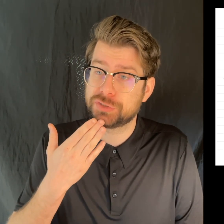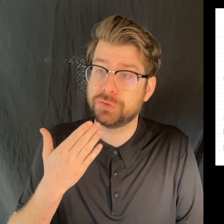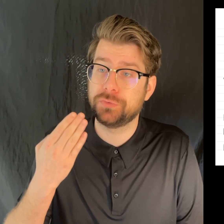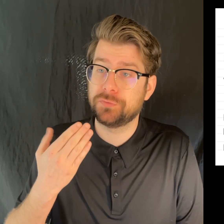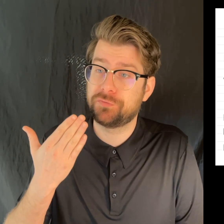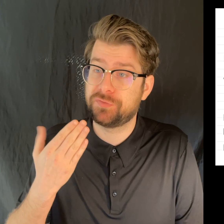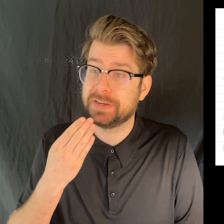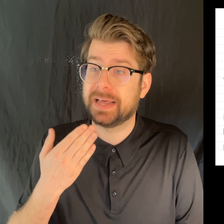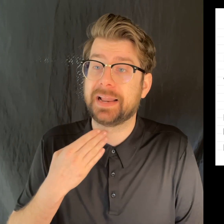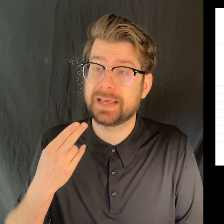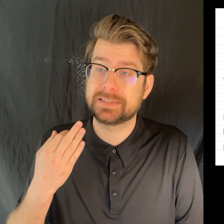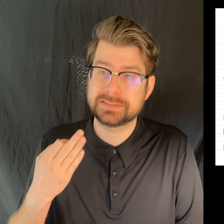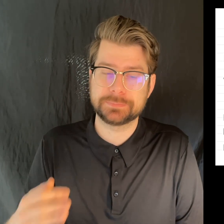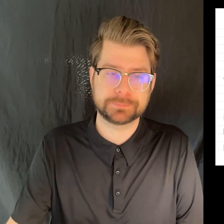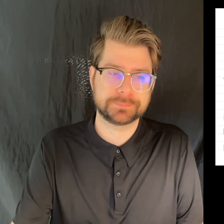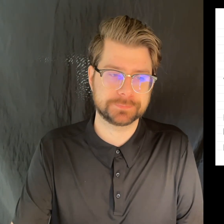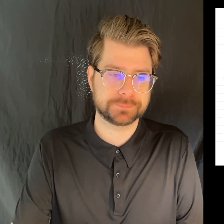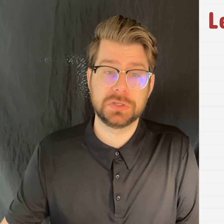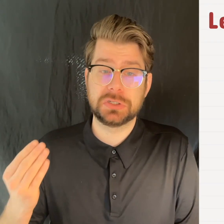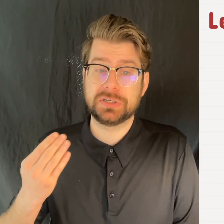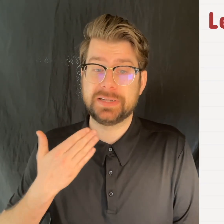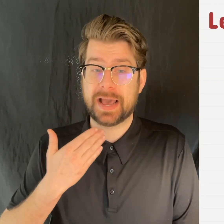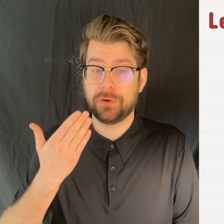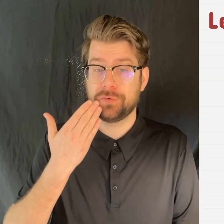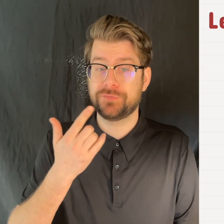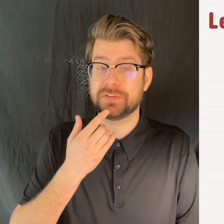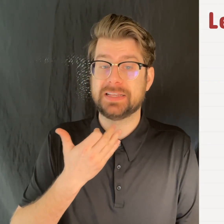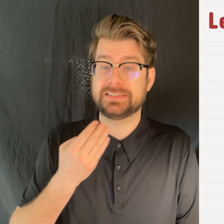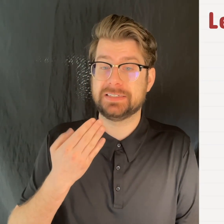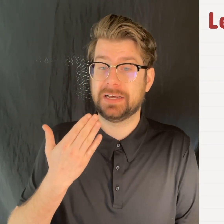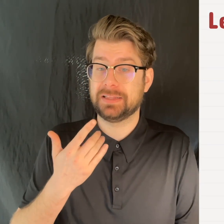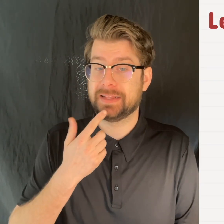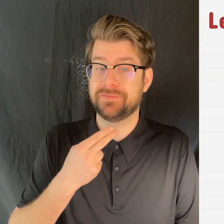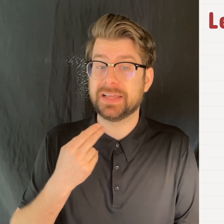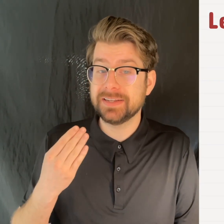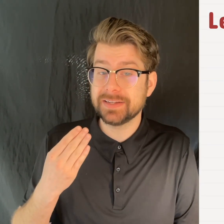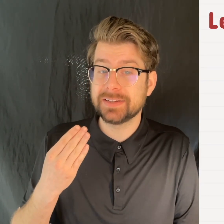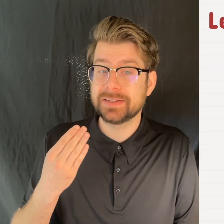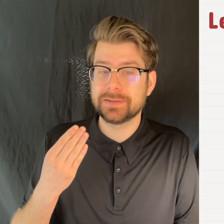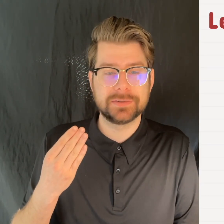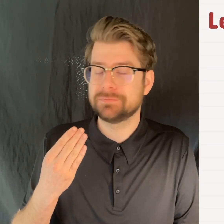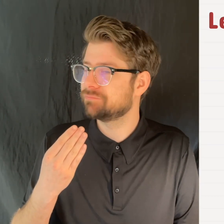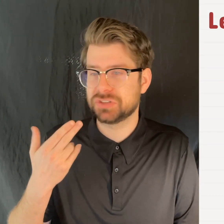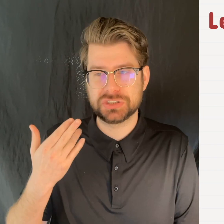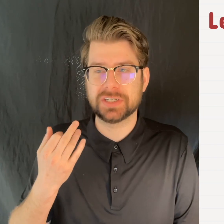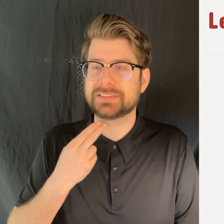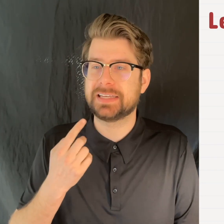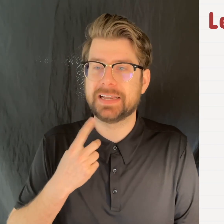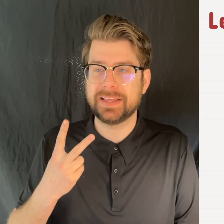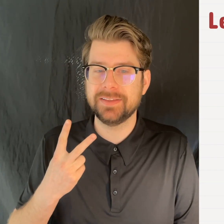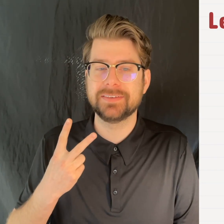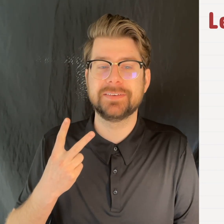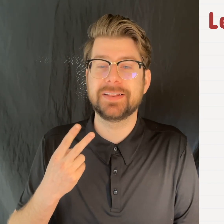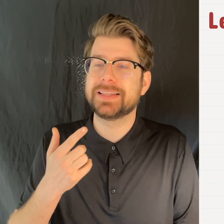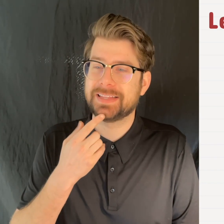to phonetics. Now for lesson 11. Just kidding.